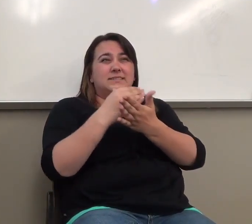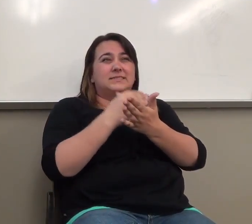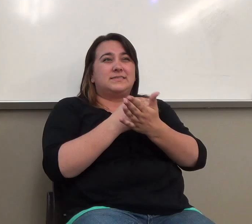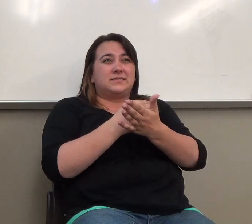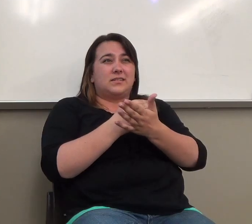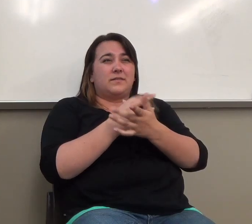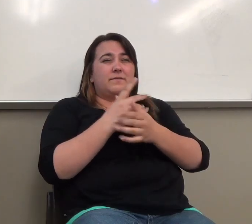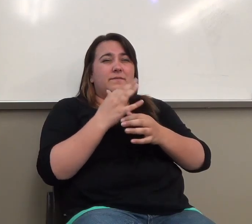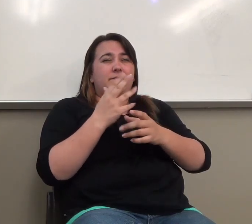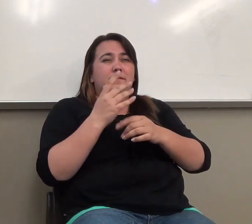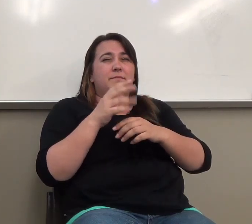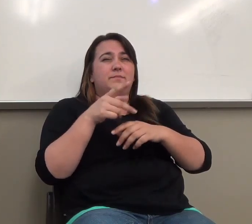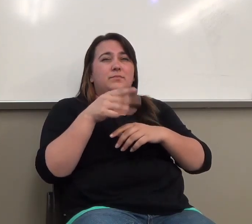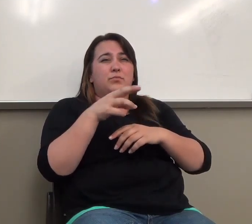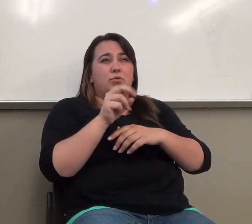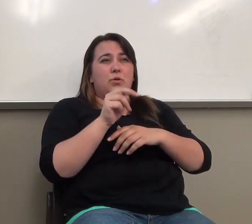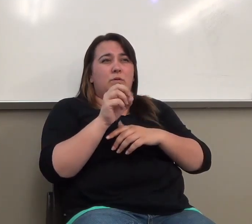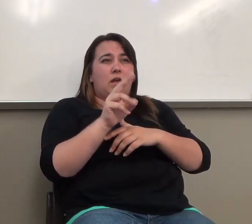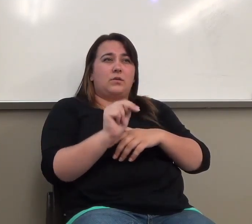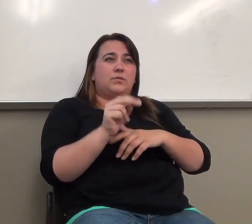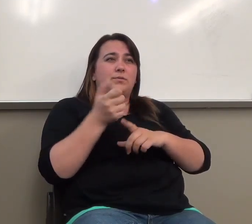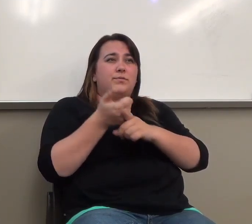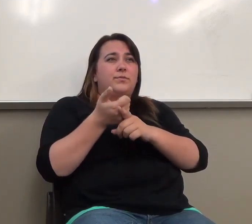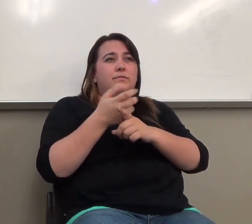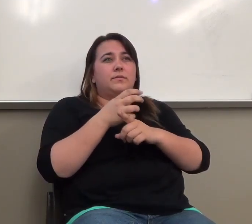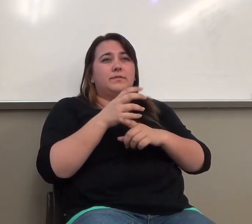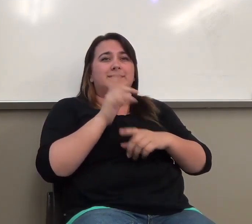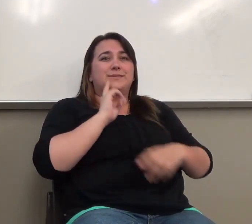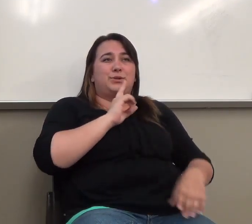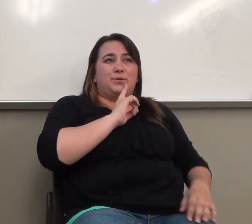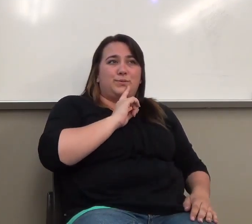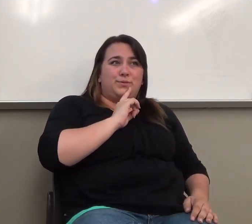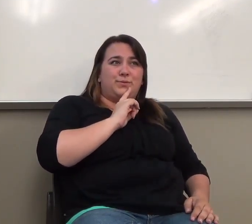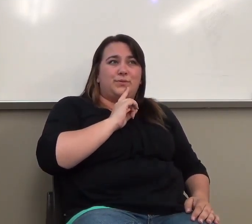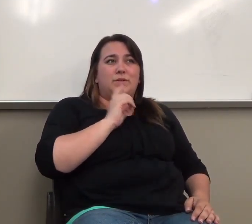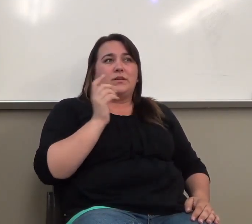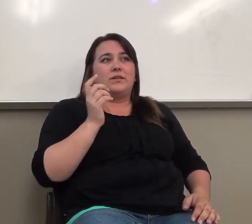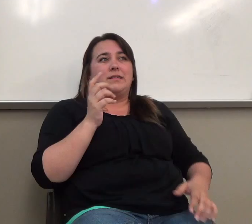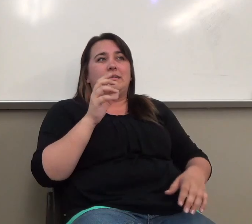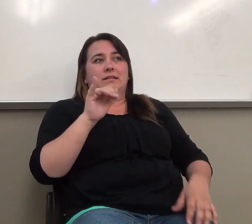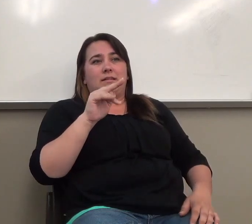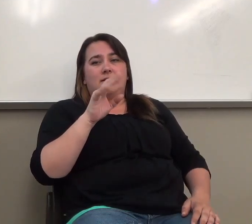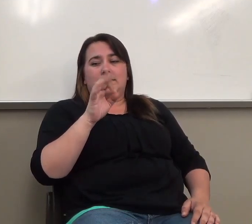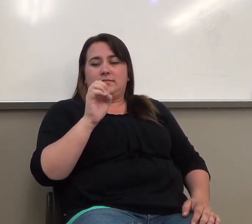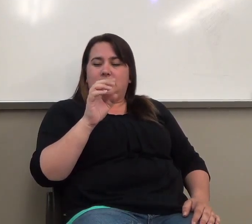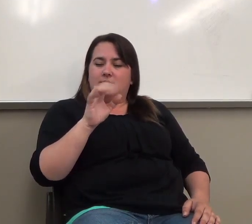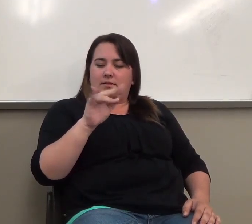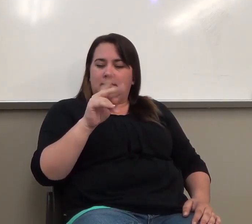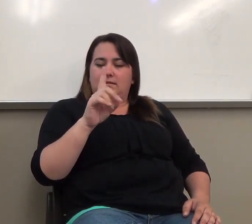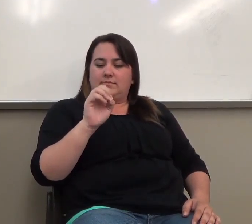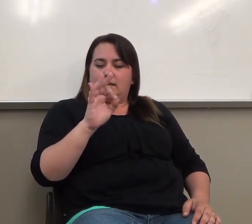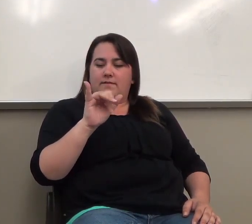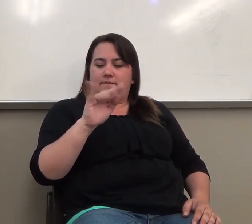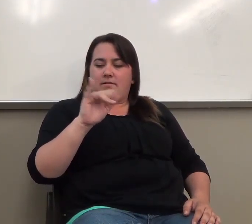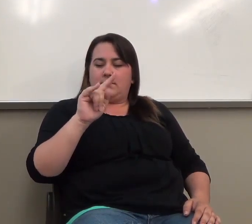that's another thing about me doing this. You have it once here, and then a little bit later, you'll have this again in the English Center, so you can do it. They have